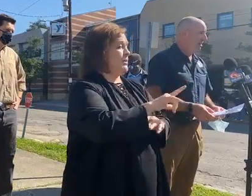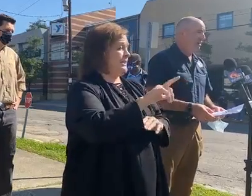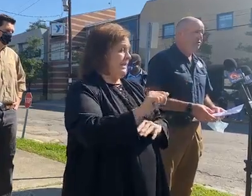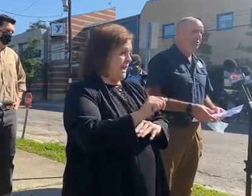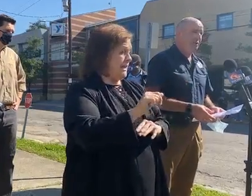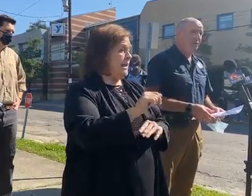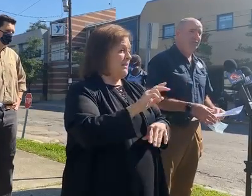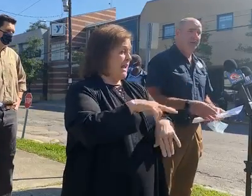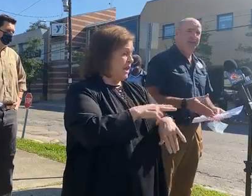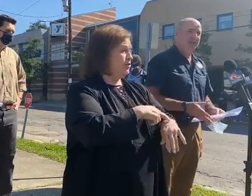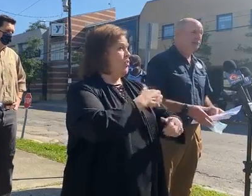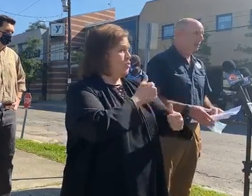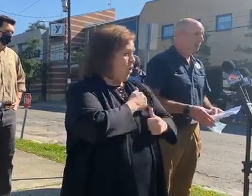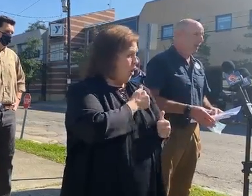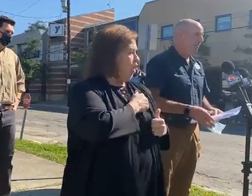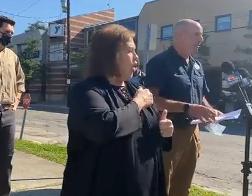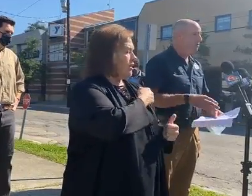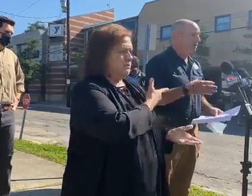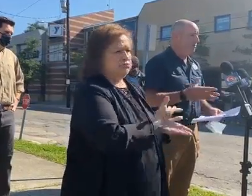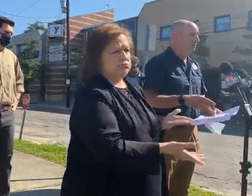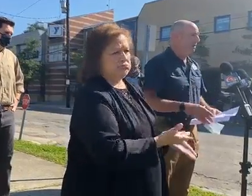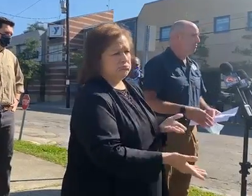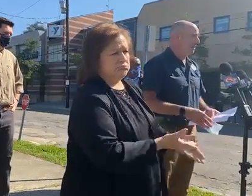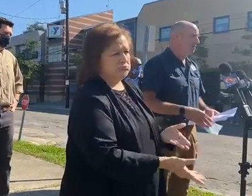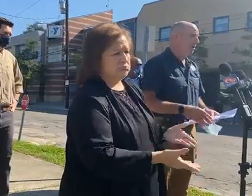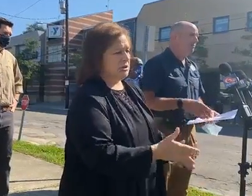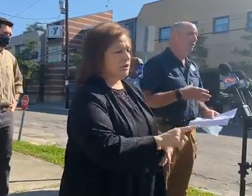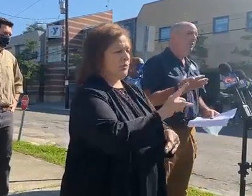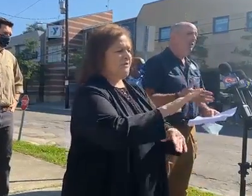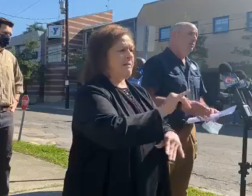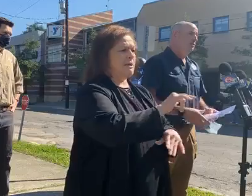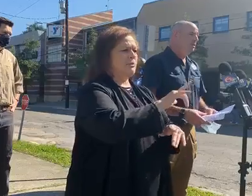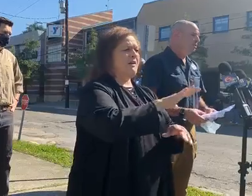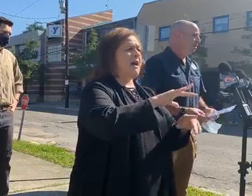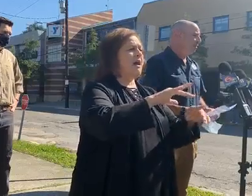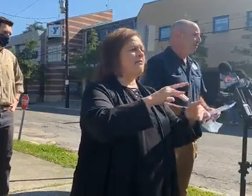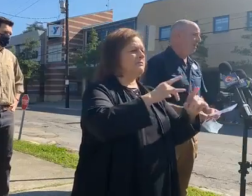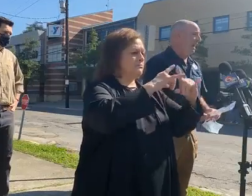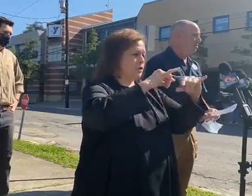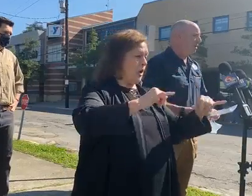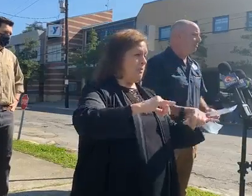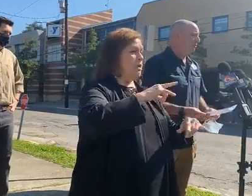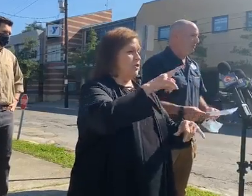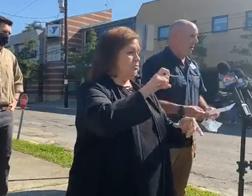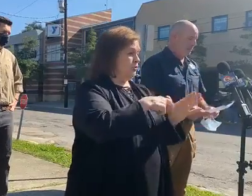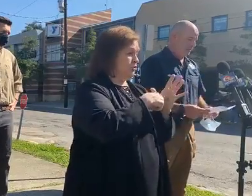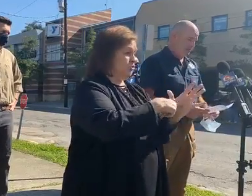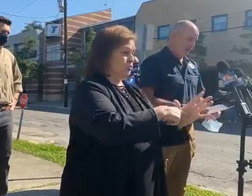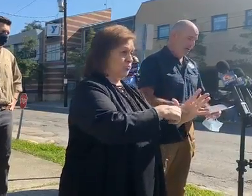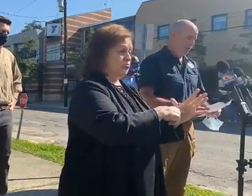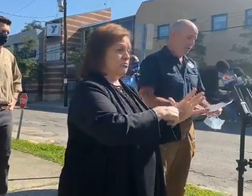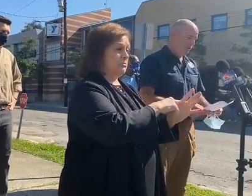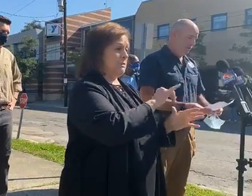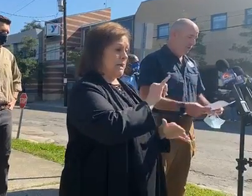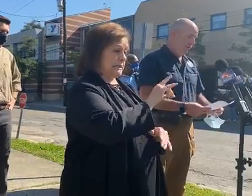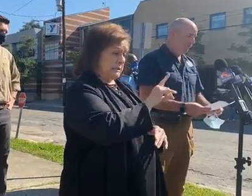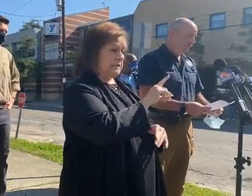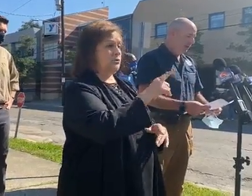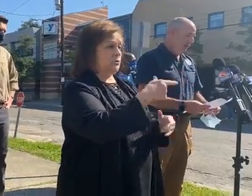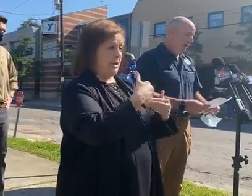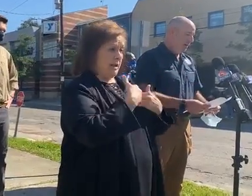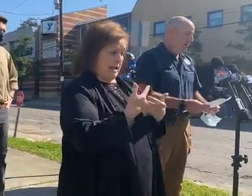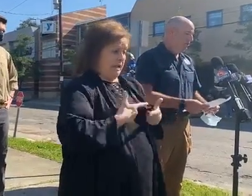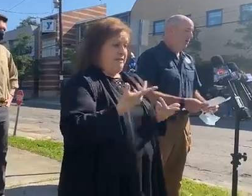the Louisiana National Guard for making these tarps happen. They're 25 by 20 tarps. You just need to show up with an address for the property that's damaged, and you can get